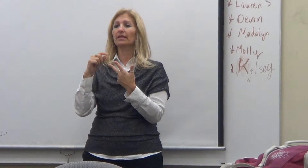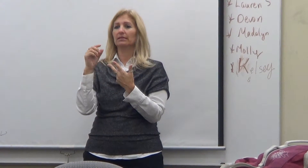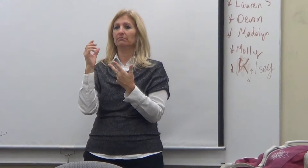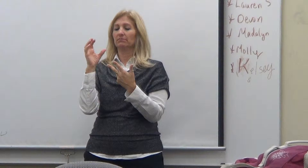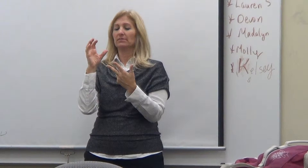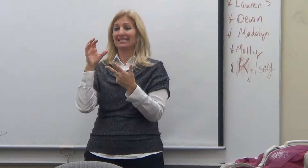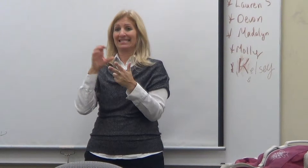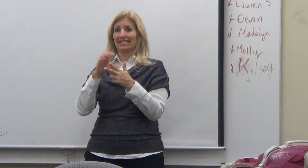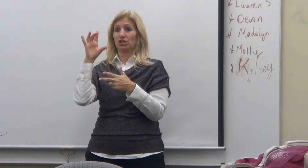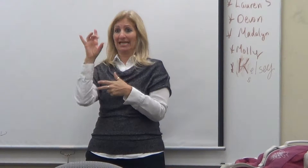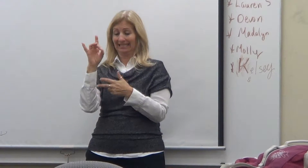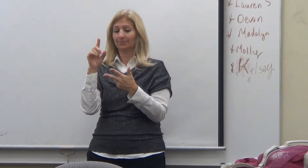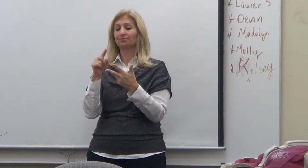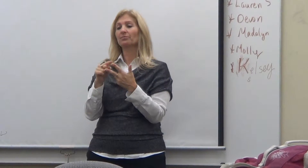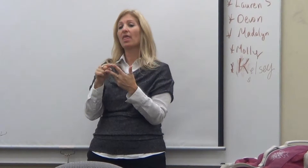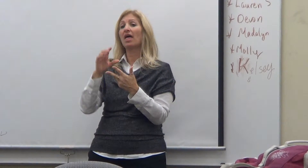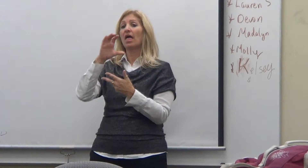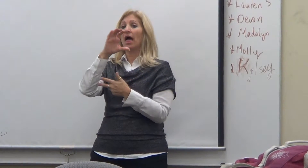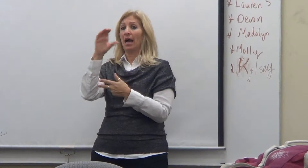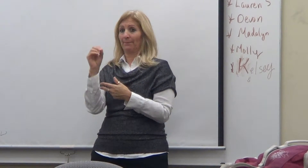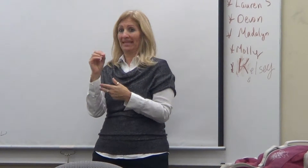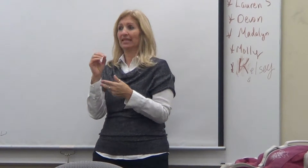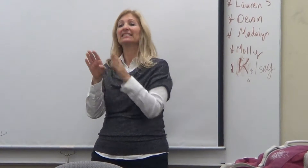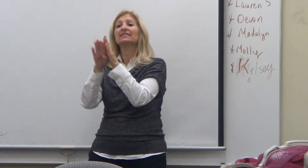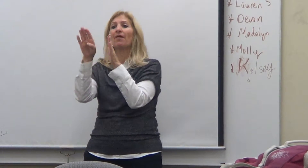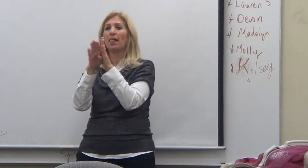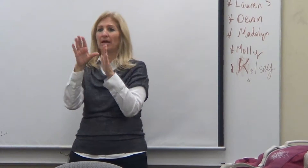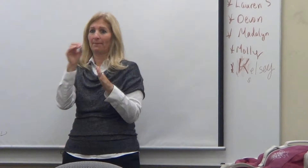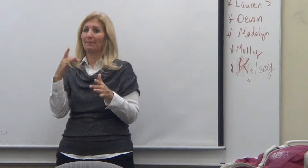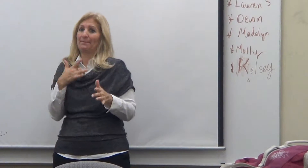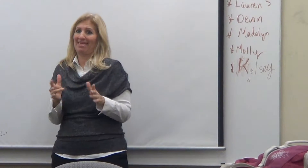And then the next one is project-based, under Section 8,